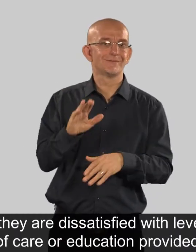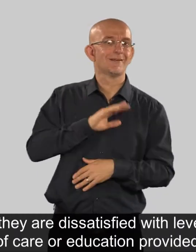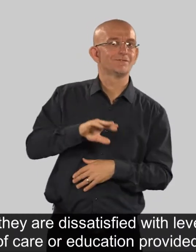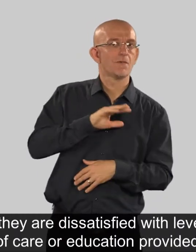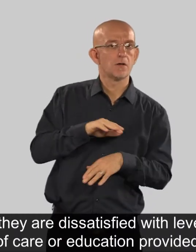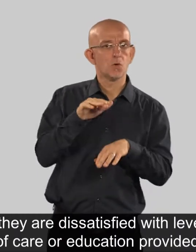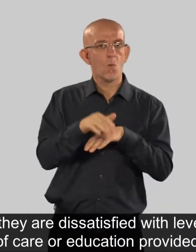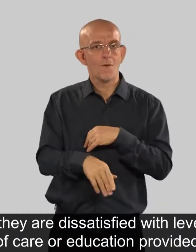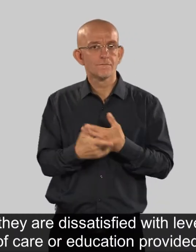education provided.